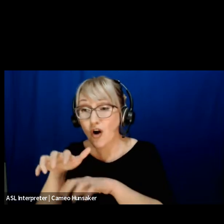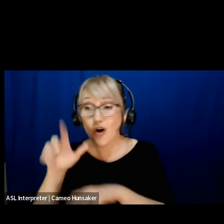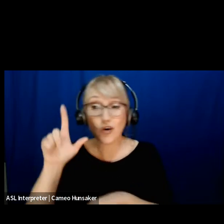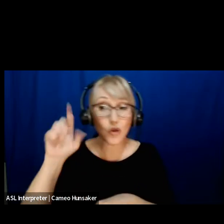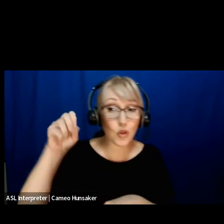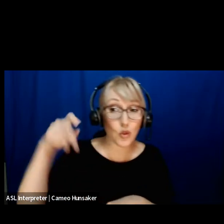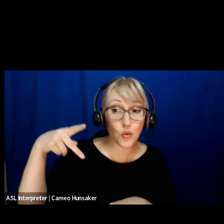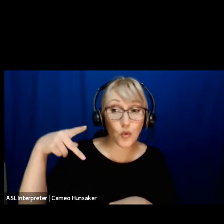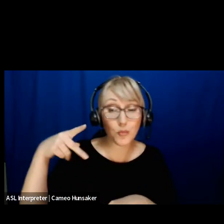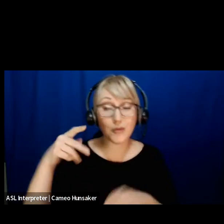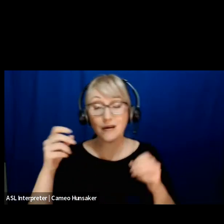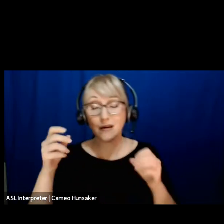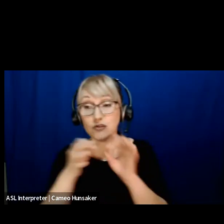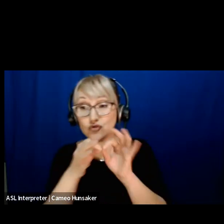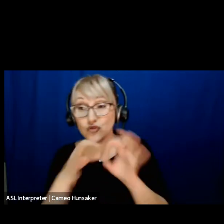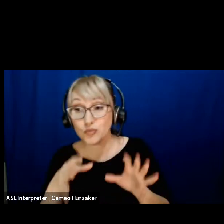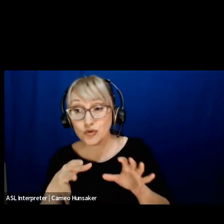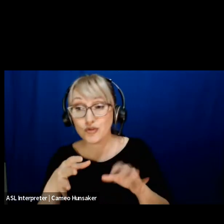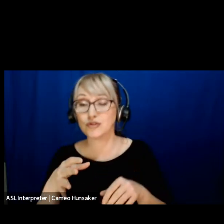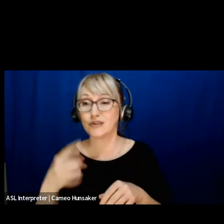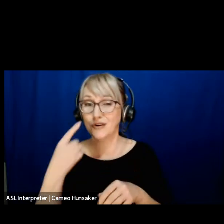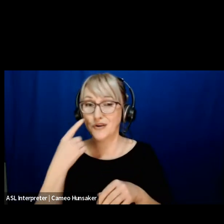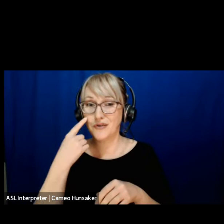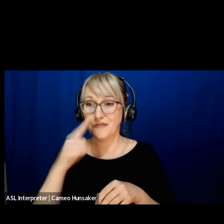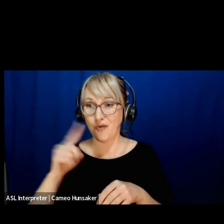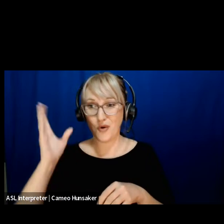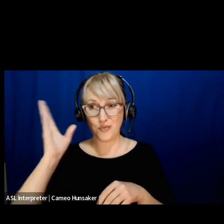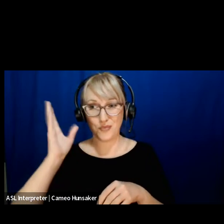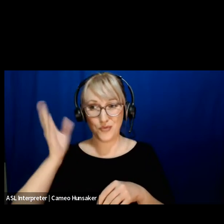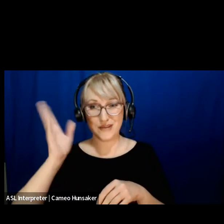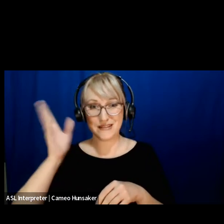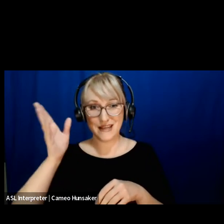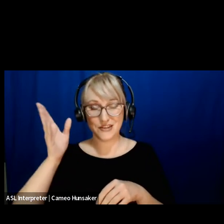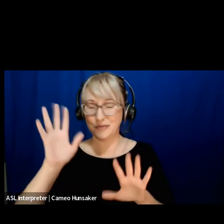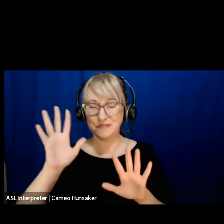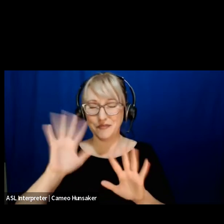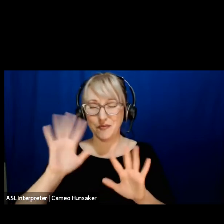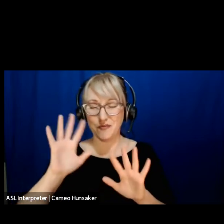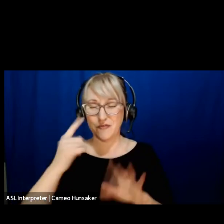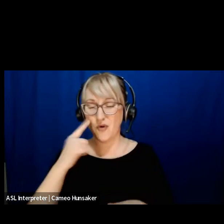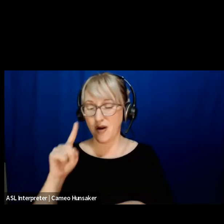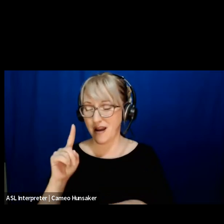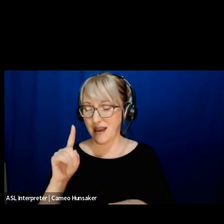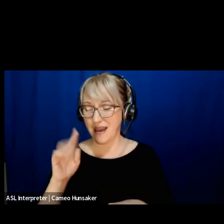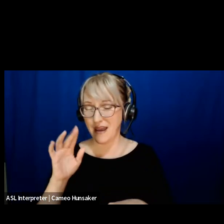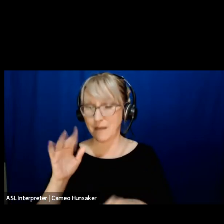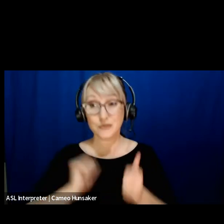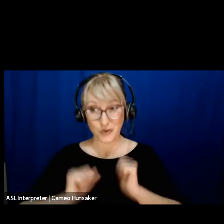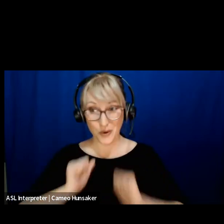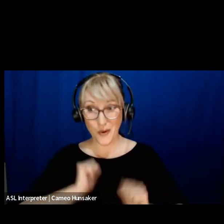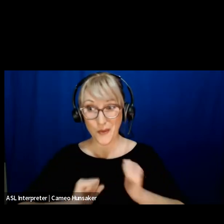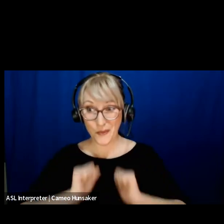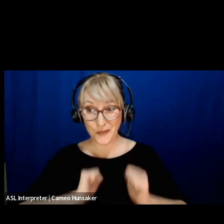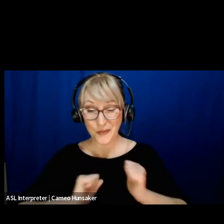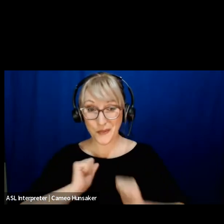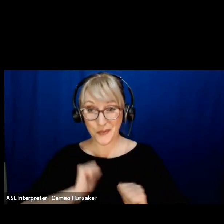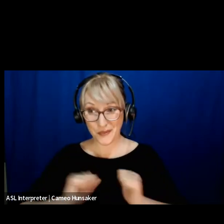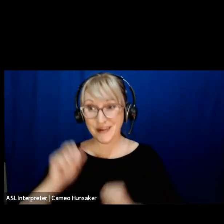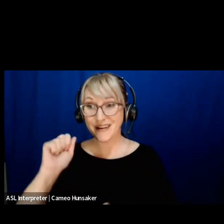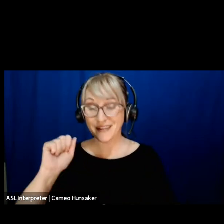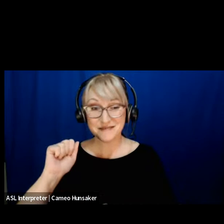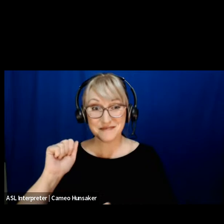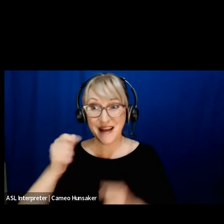ASL interpreters for a presentation coming, for a show coming up in